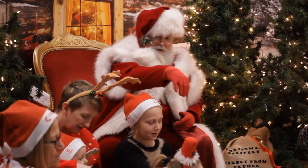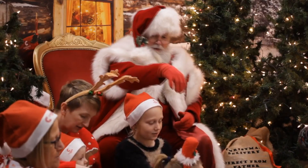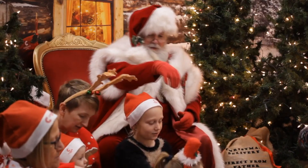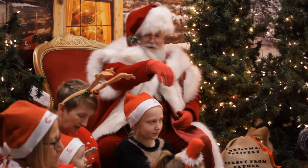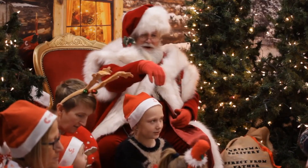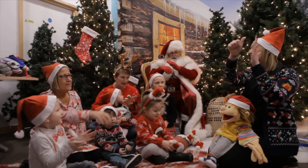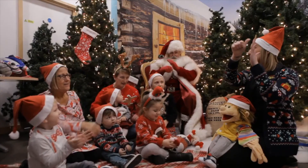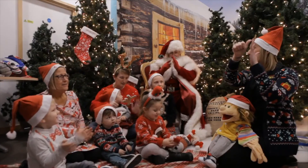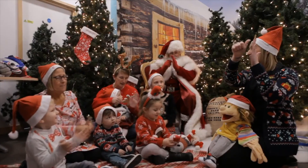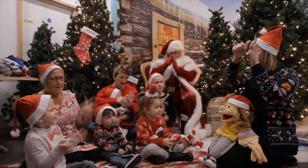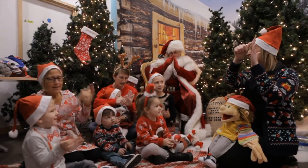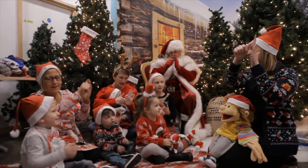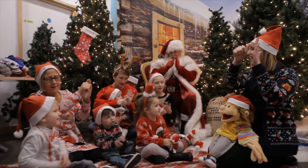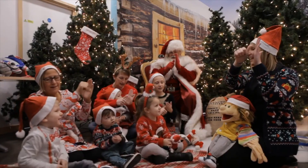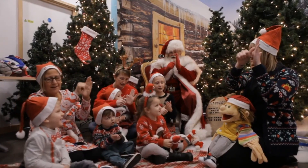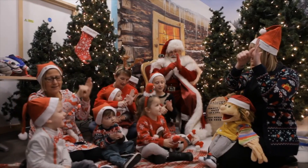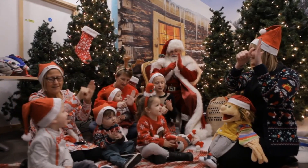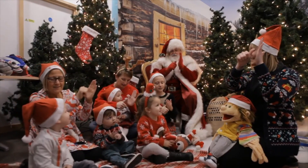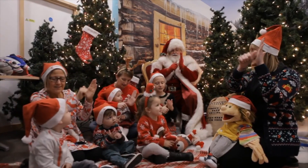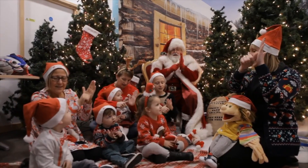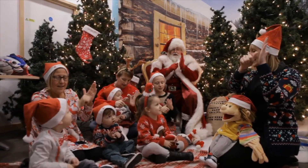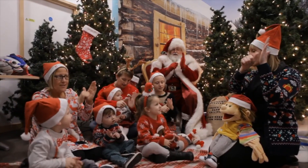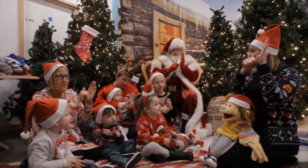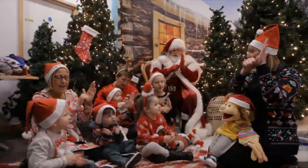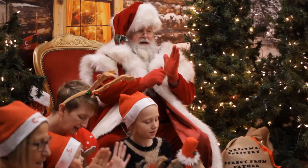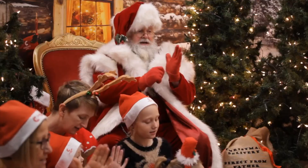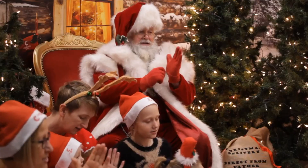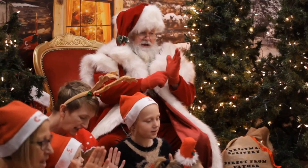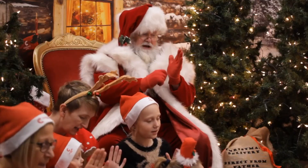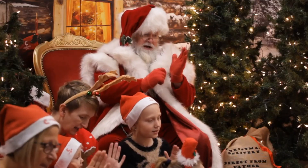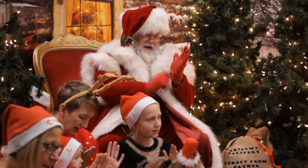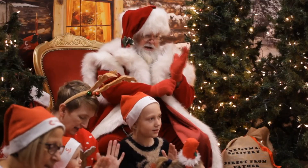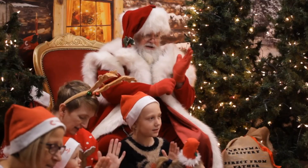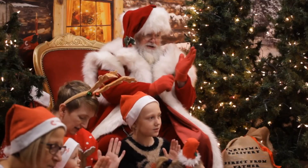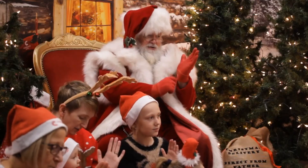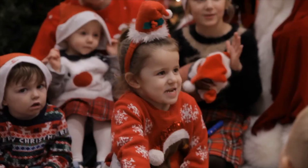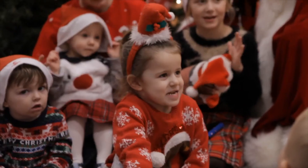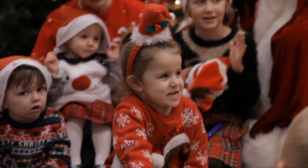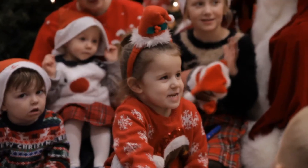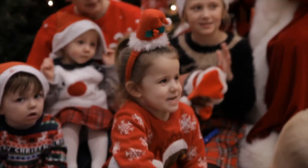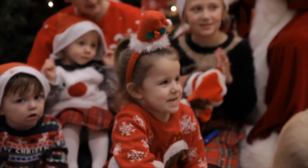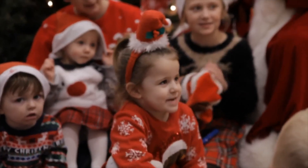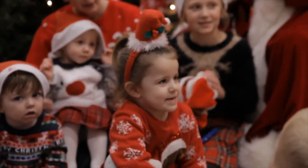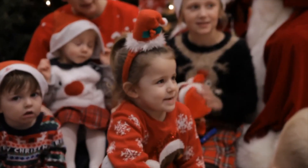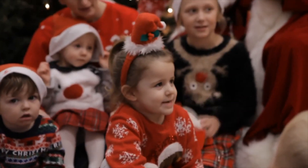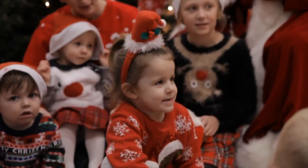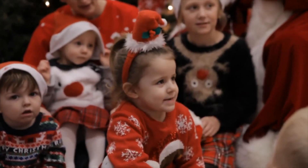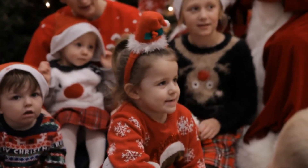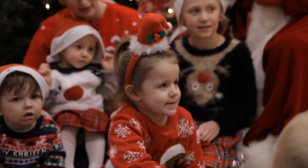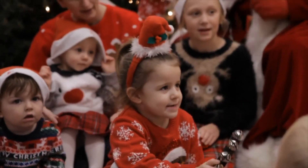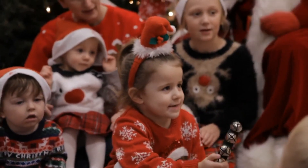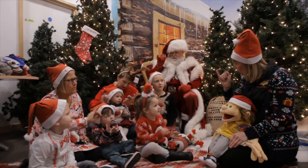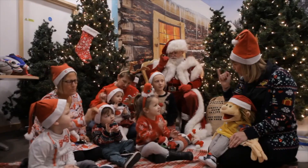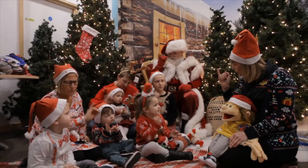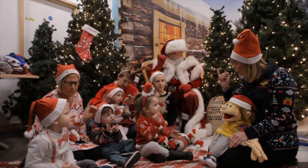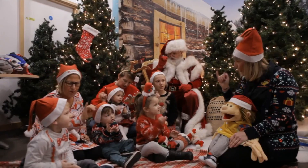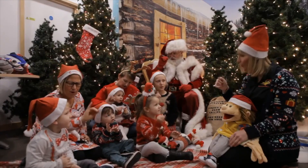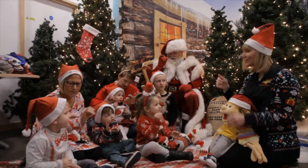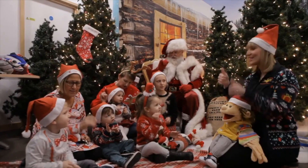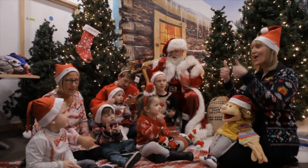"Bill Stokoe is the father of linguistics in the field of American Sign Language. If it weren't for him, we would still be in the dark ages."